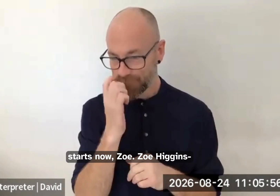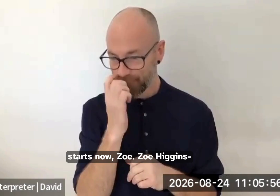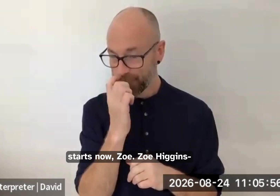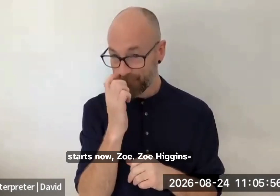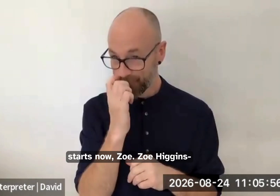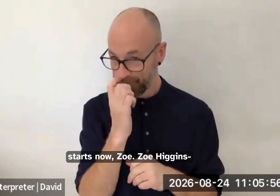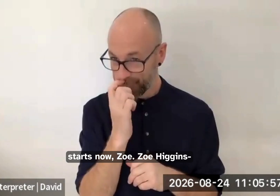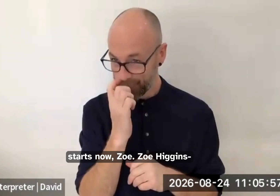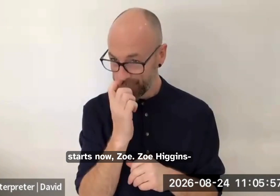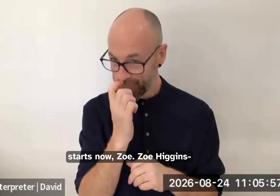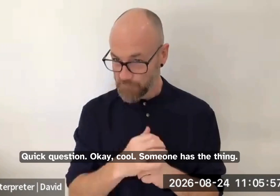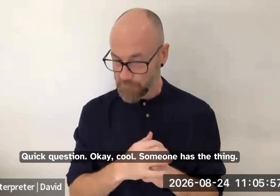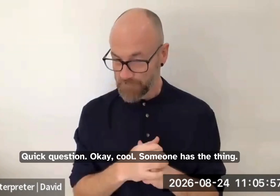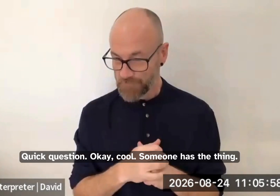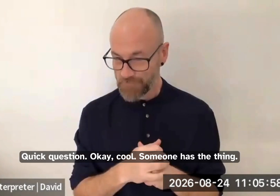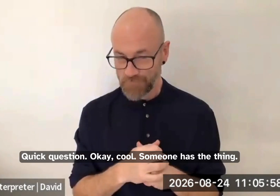Zoe.